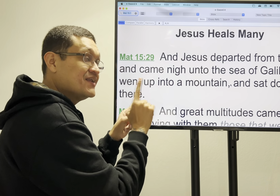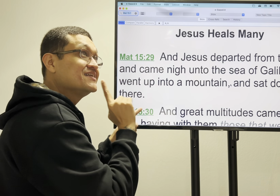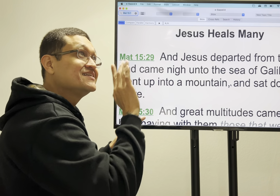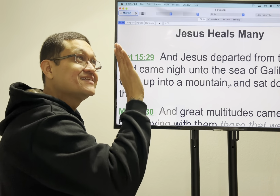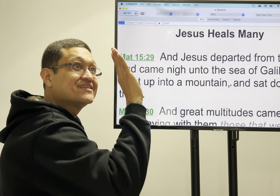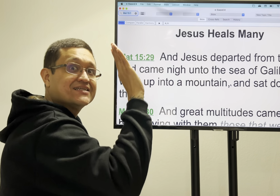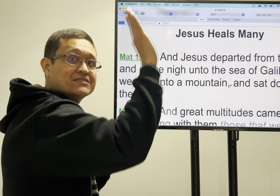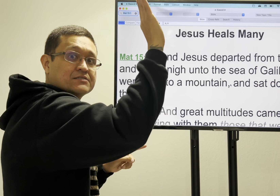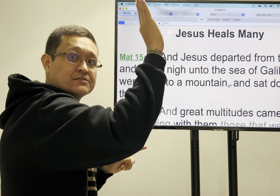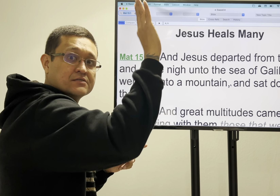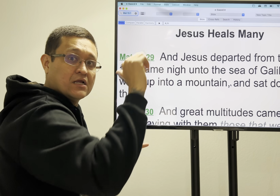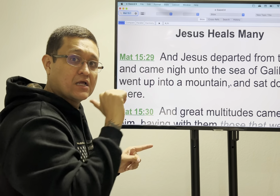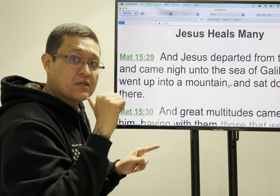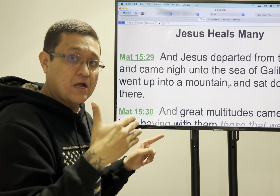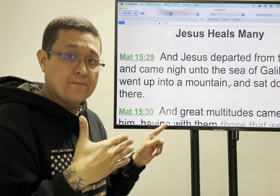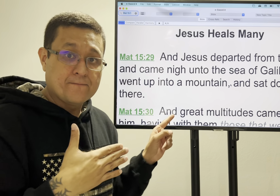you don't know if it's true or not.